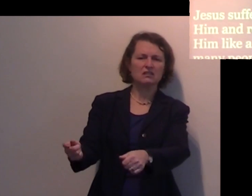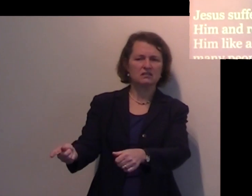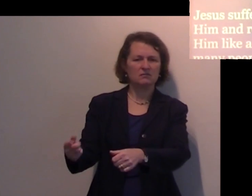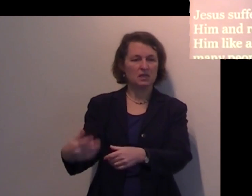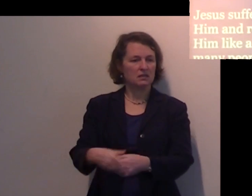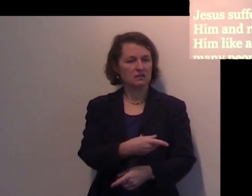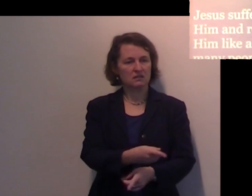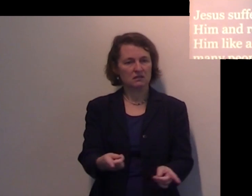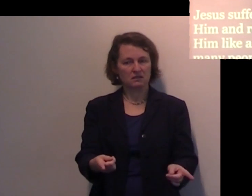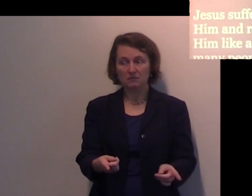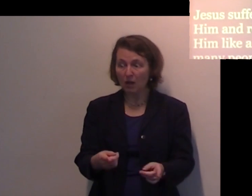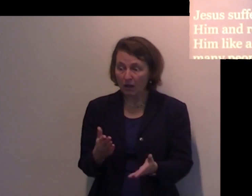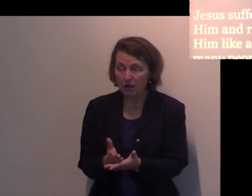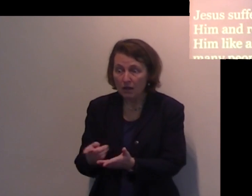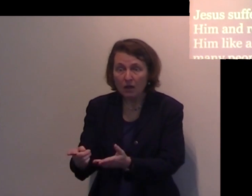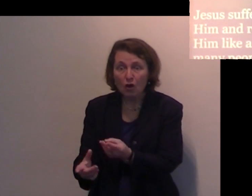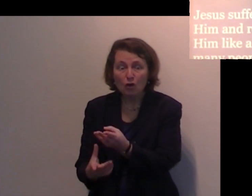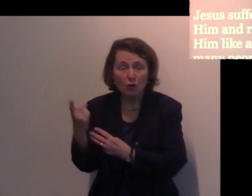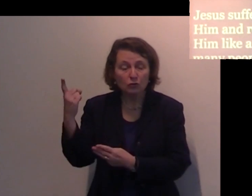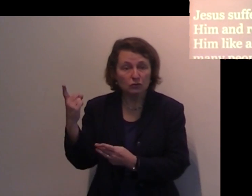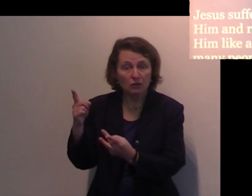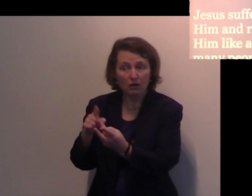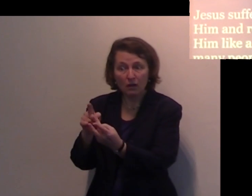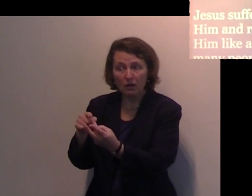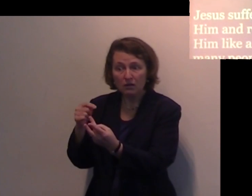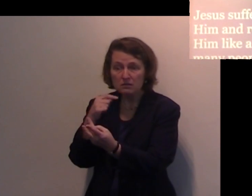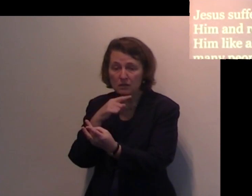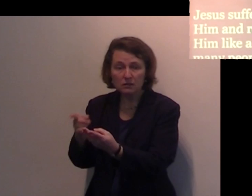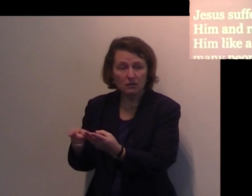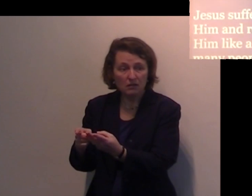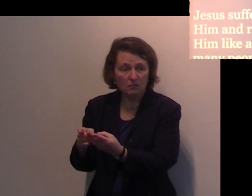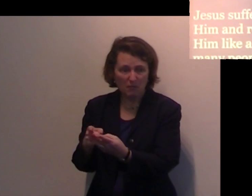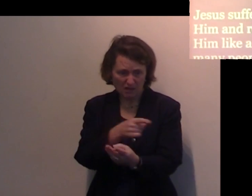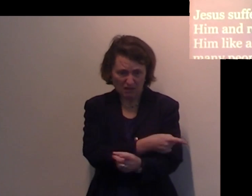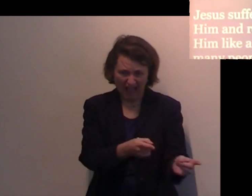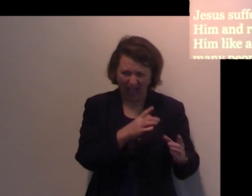He was God, but so many people hated him.